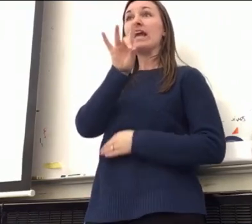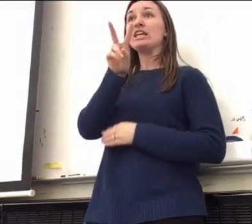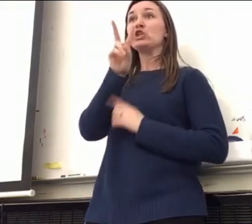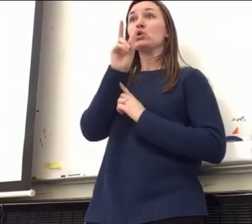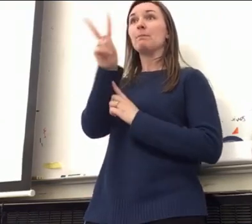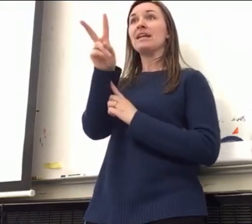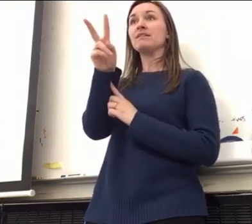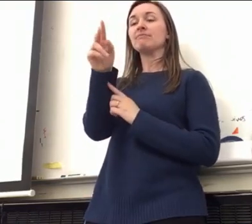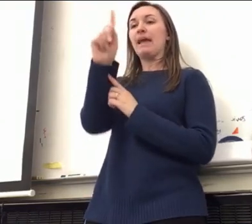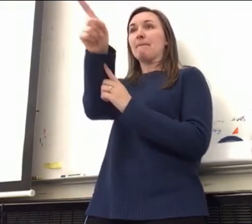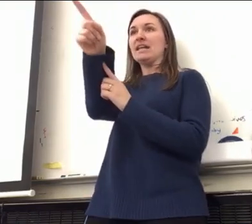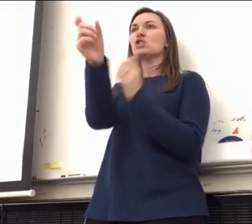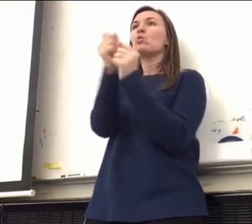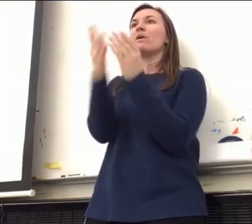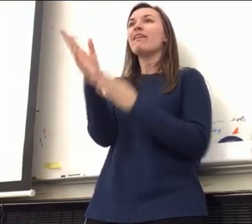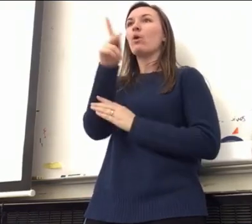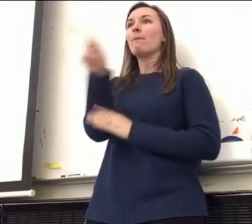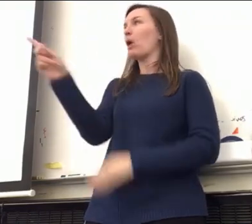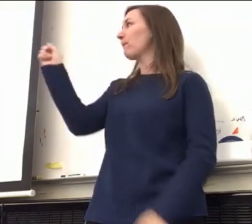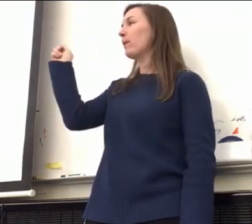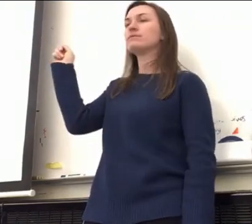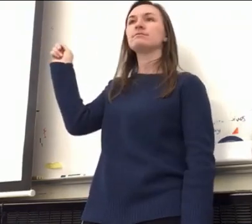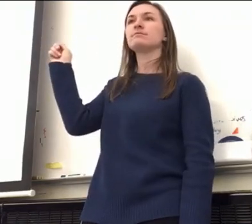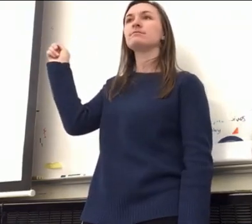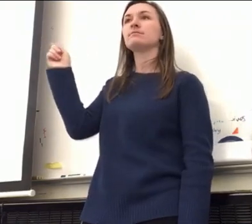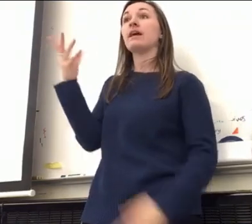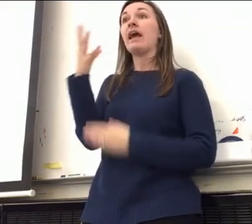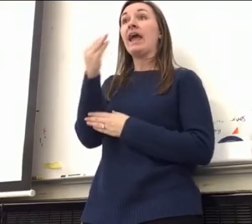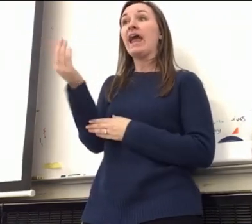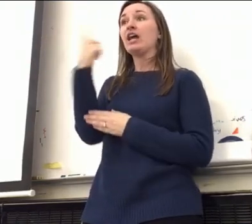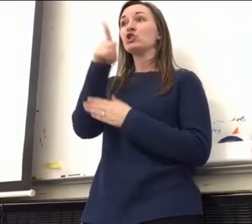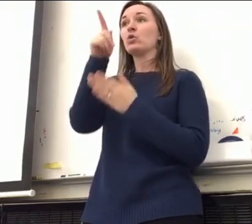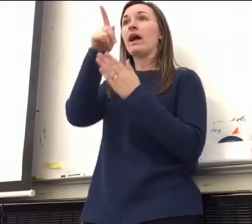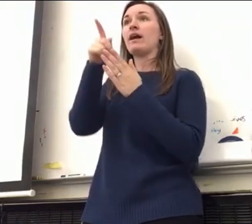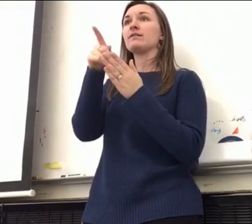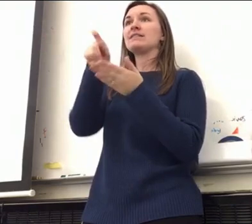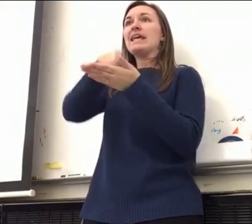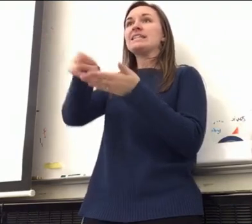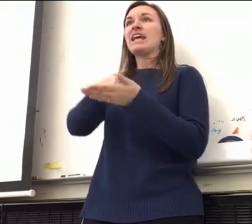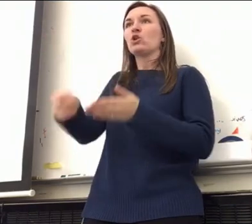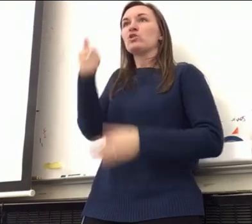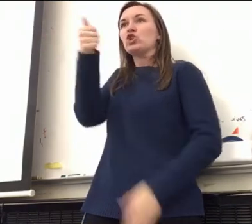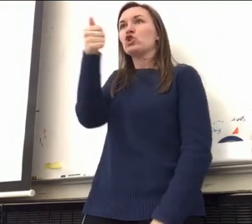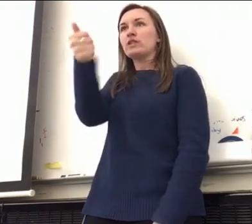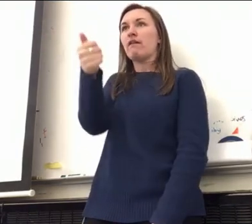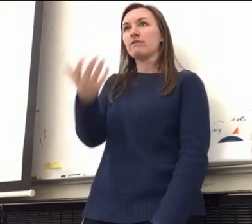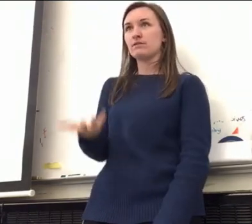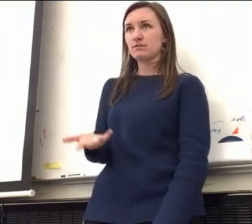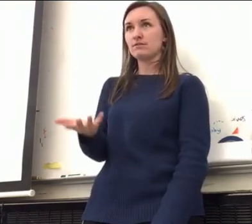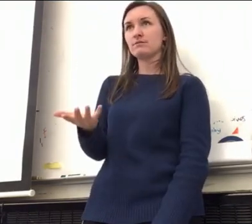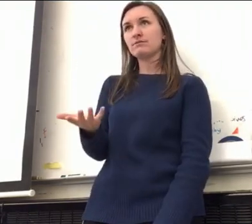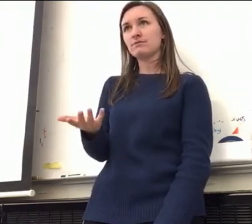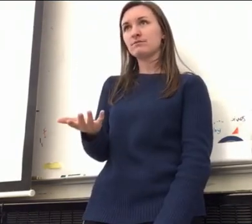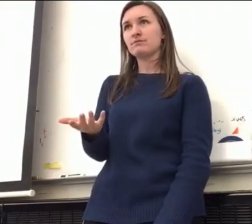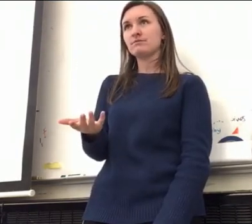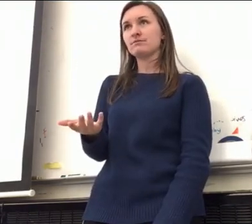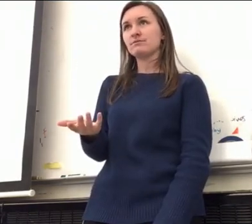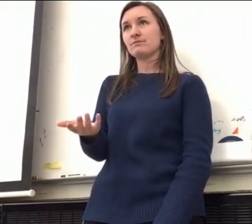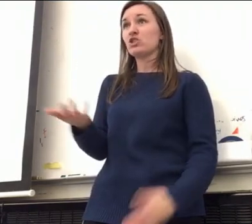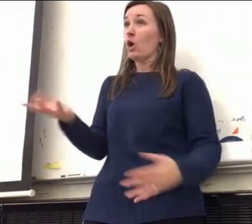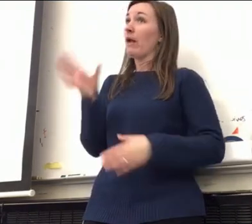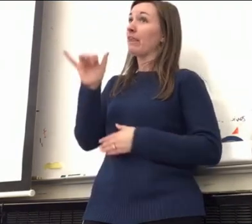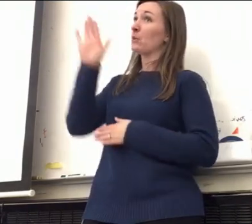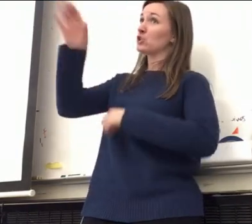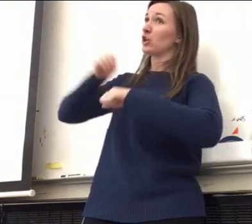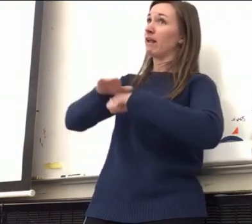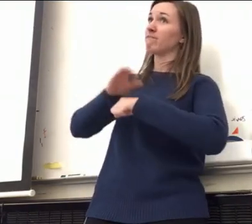PowerPoint. So, and you guys all take your own notes on Stanford notes or whatever they're called.